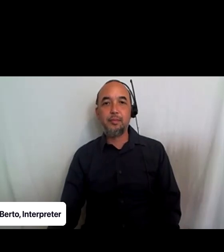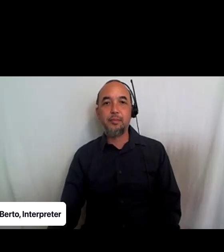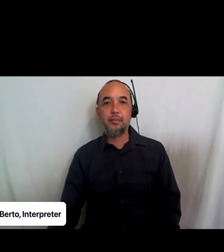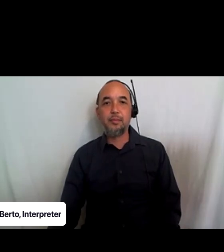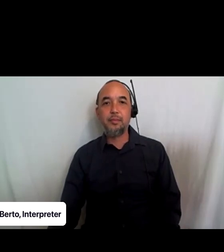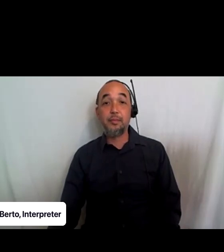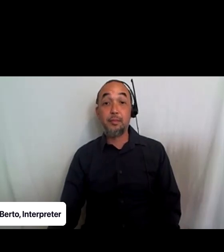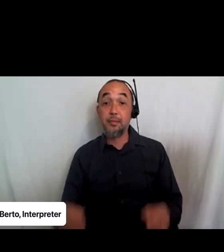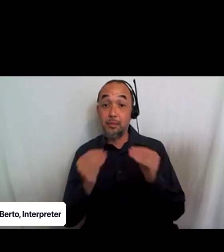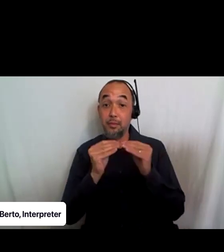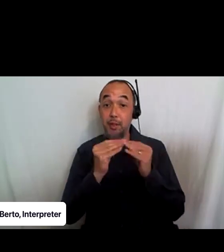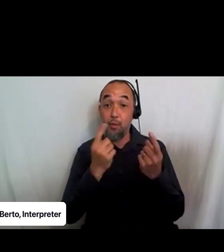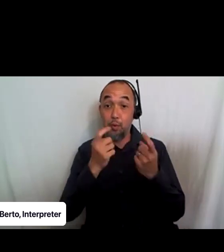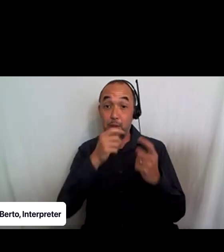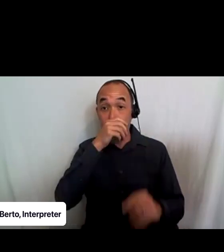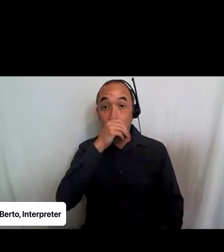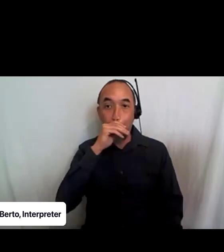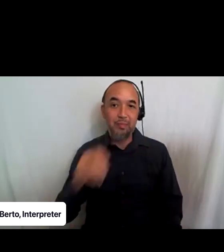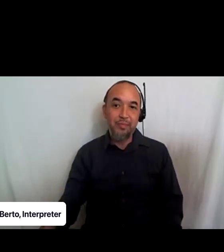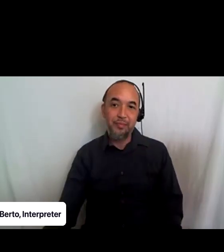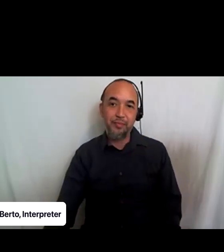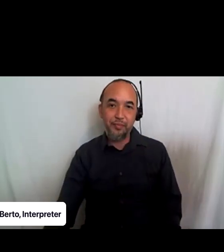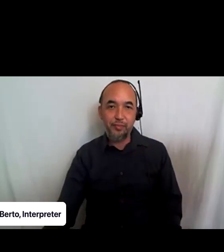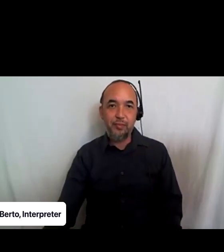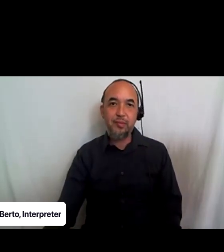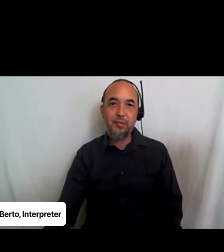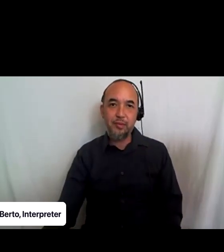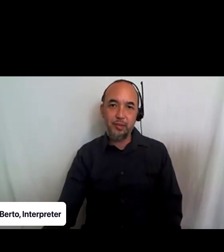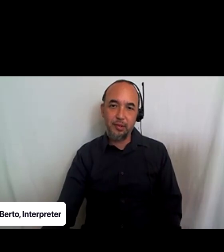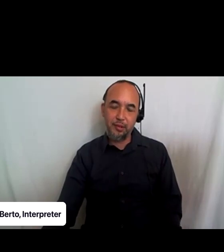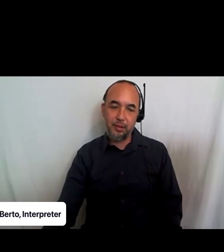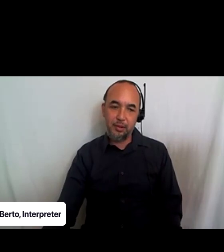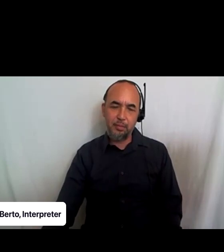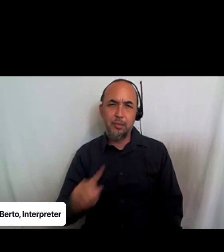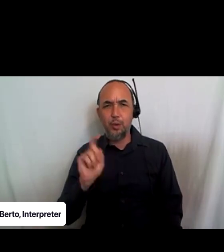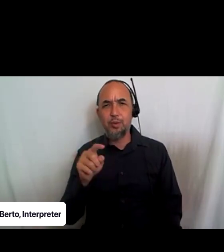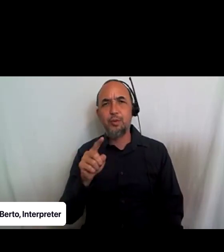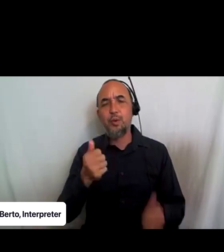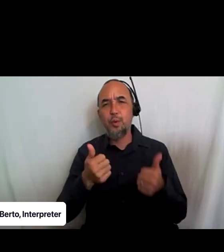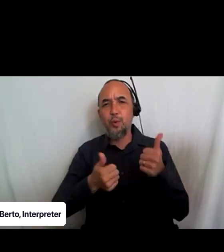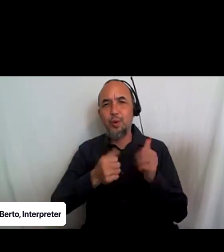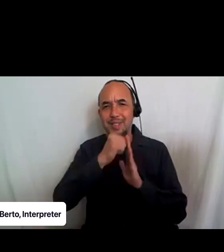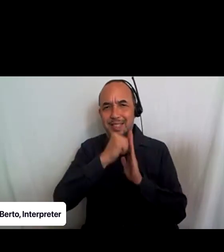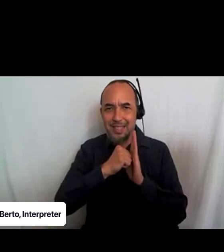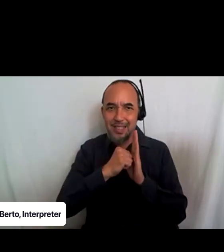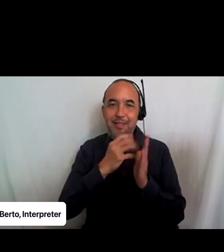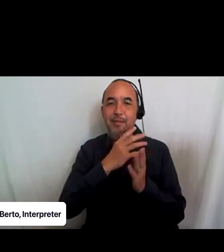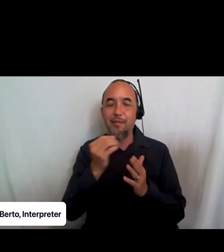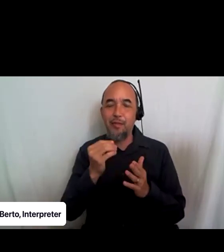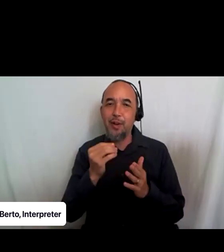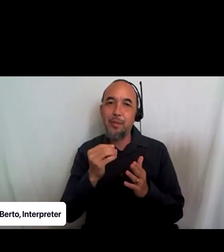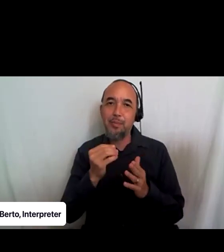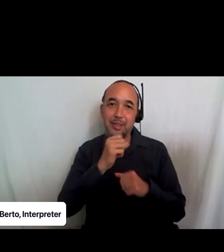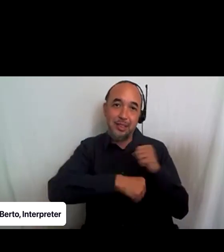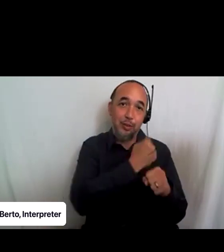Any more questions? Yes. So Dennis asks, which scene in season 1 or season 2 of OFMD